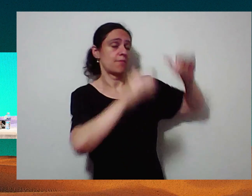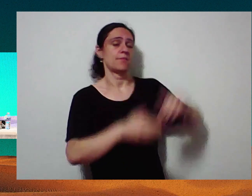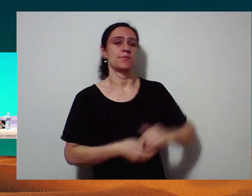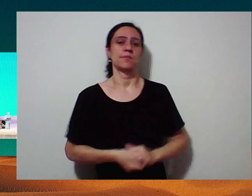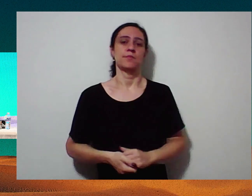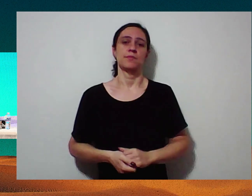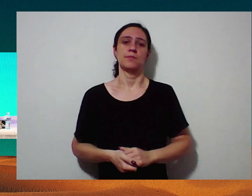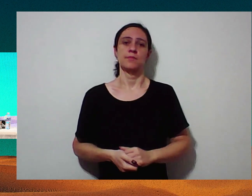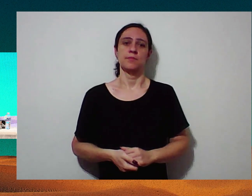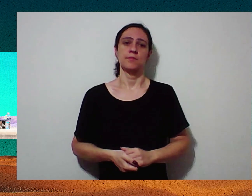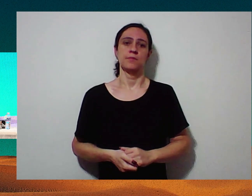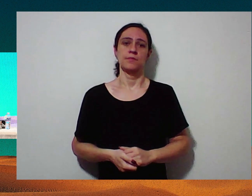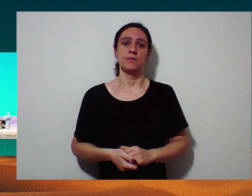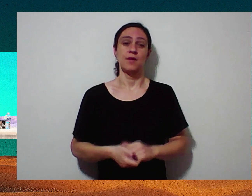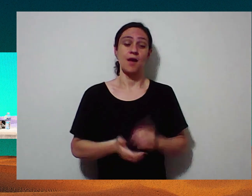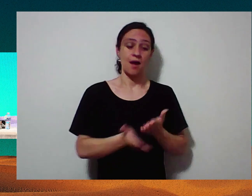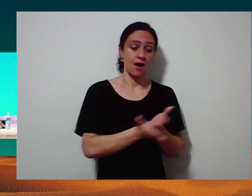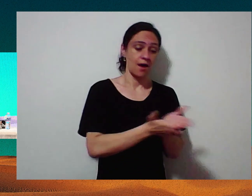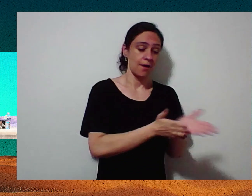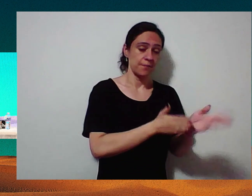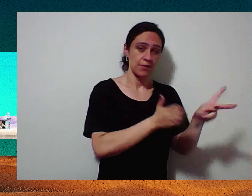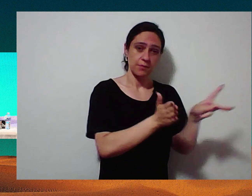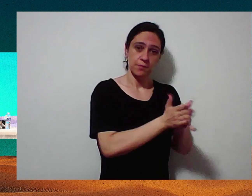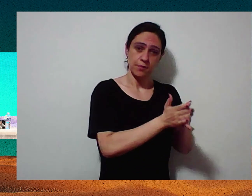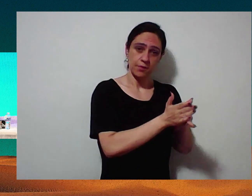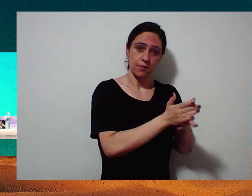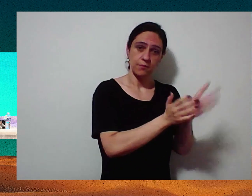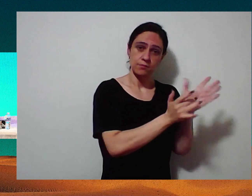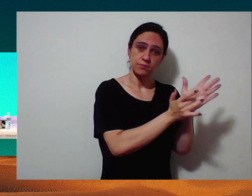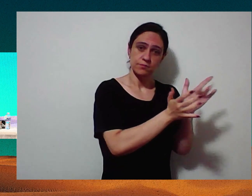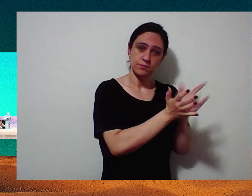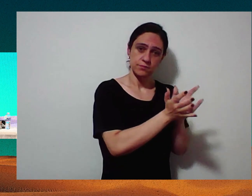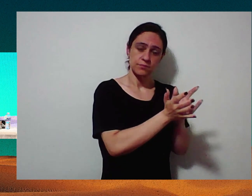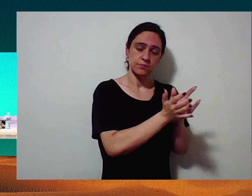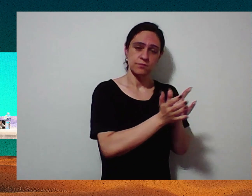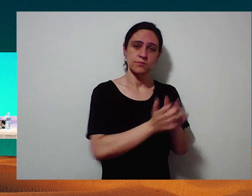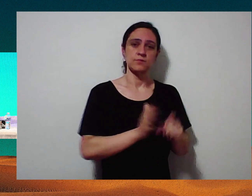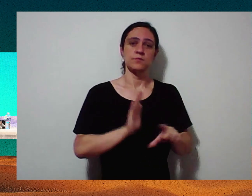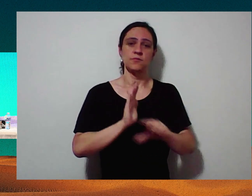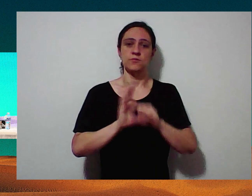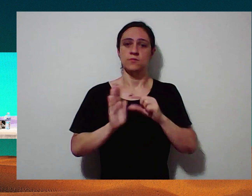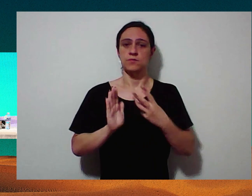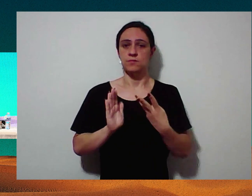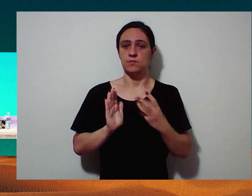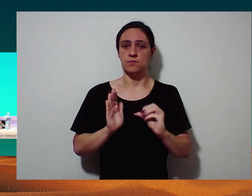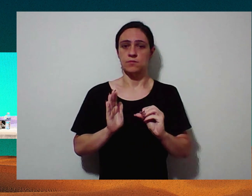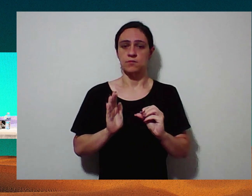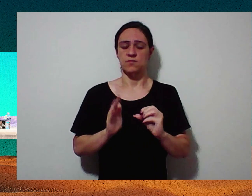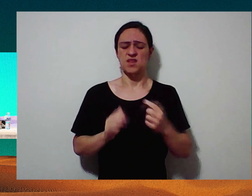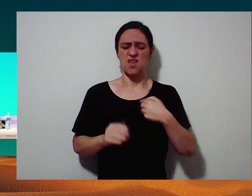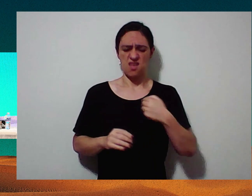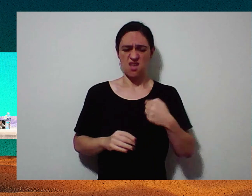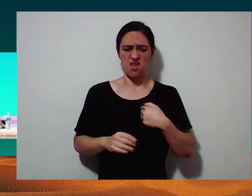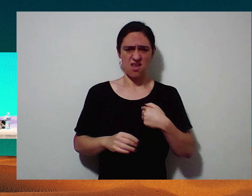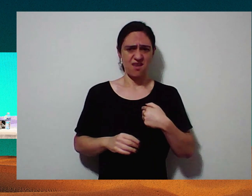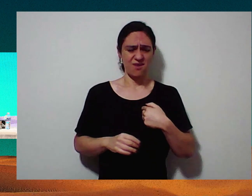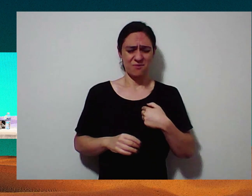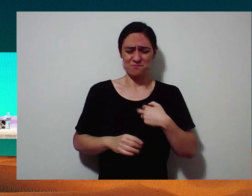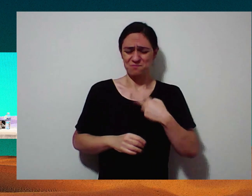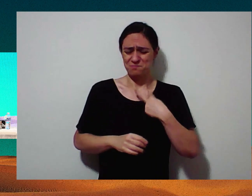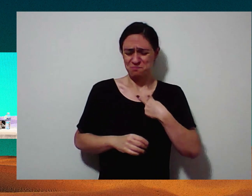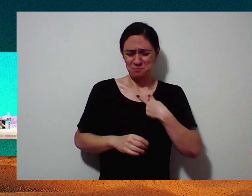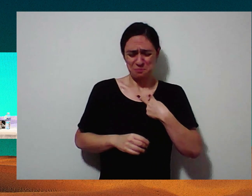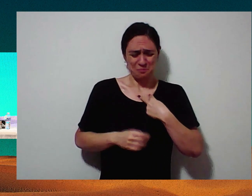de Jesus. Go in the path of Jesus. Versículo 30. Eu nada posso fazer de mim mesmo. Verse 30,